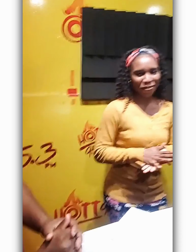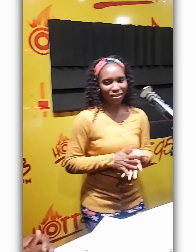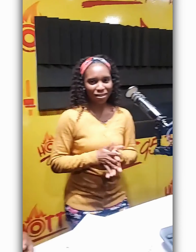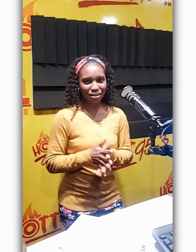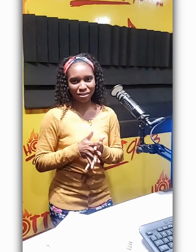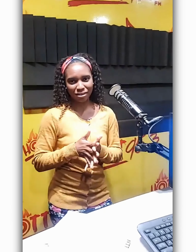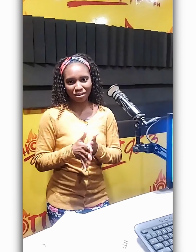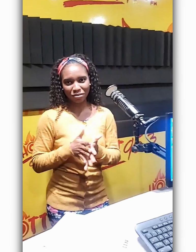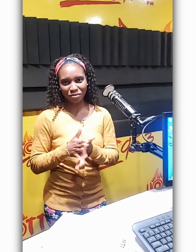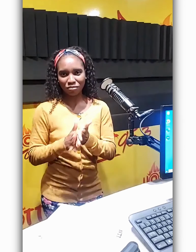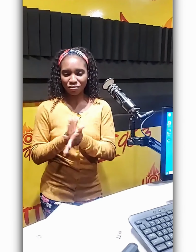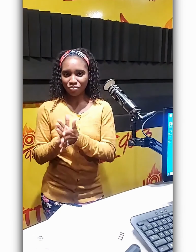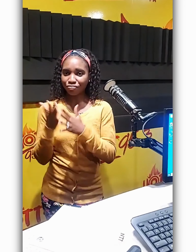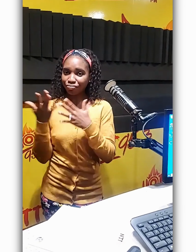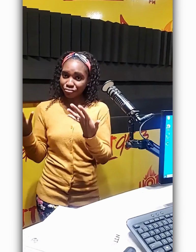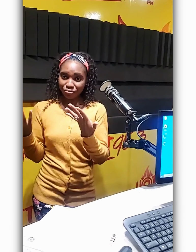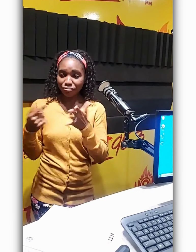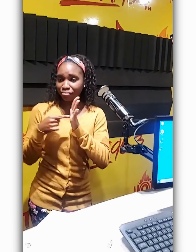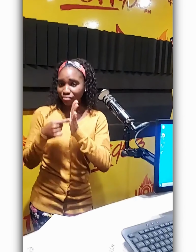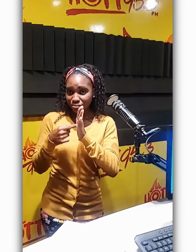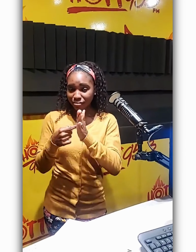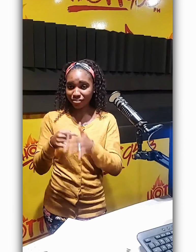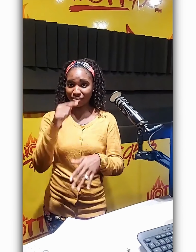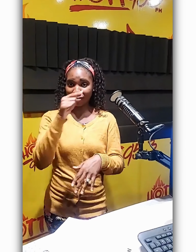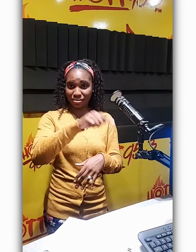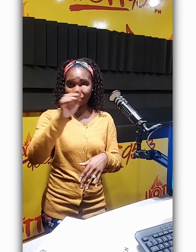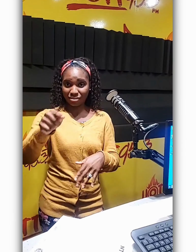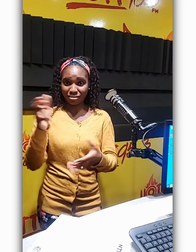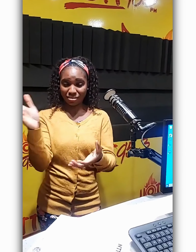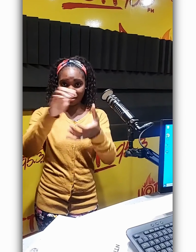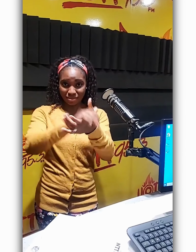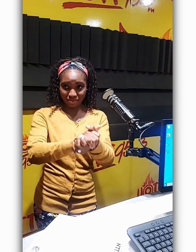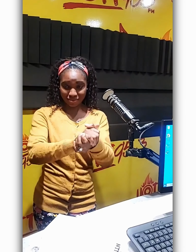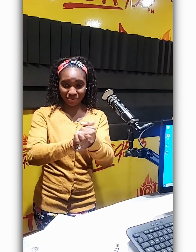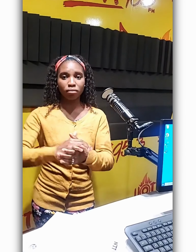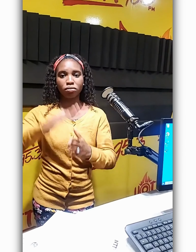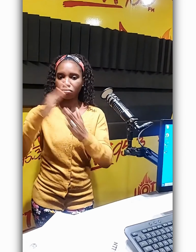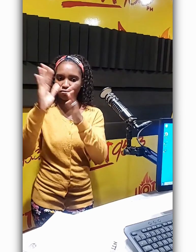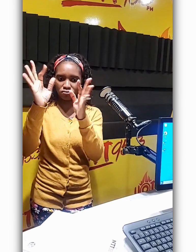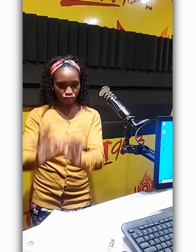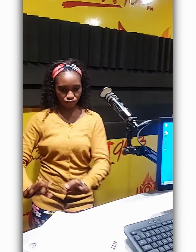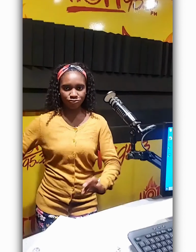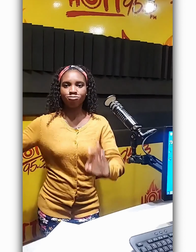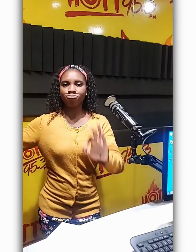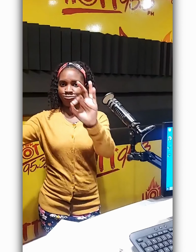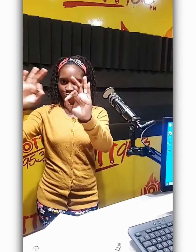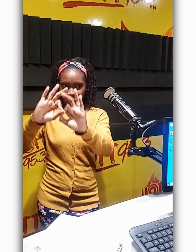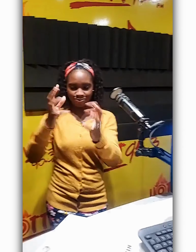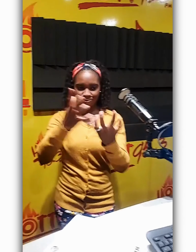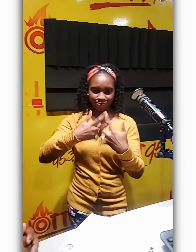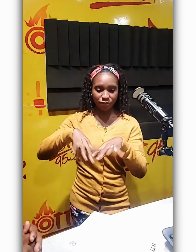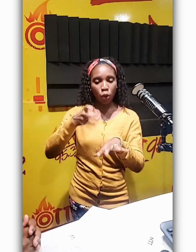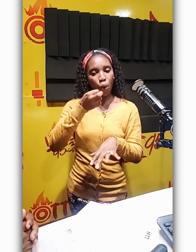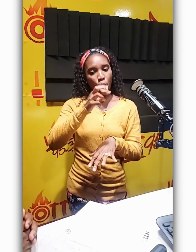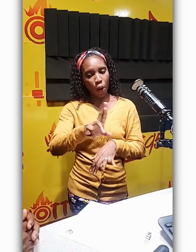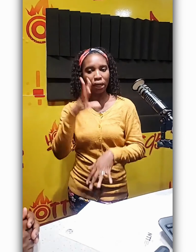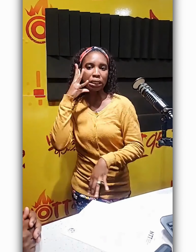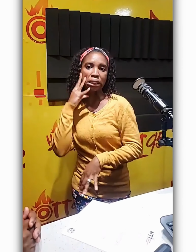Was the clients more important? Was the experience for you more important? Was the execution of your job